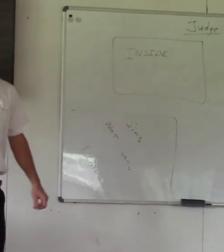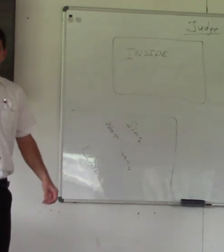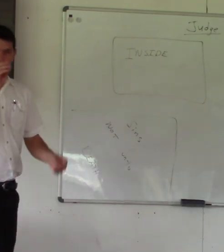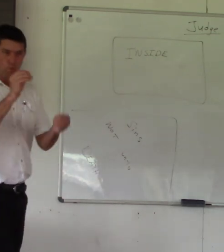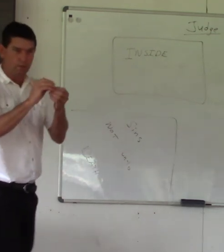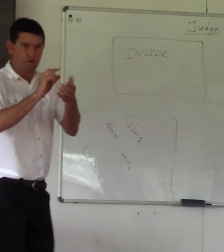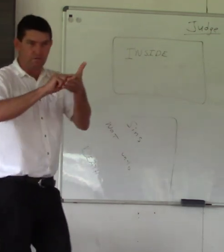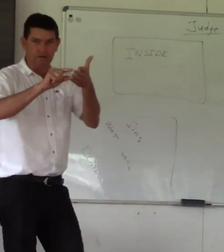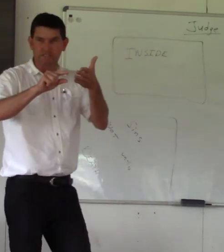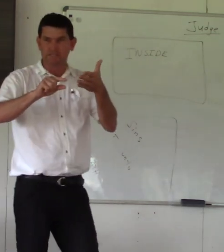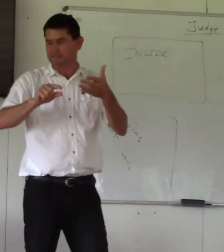One more verse.